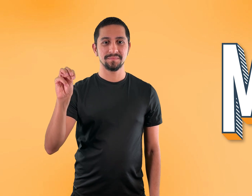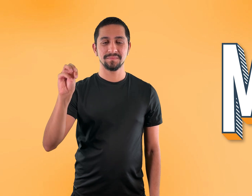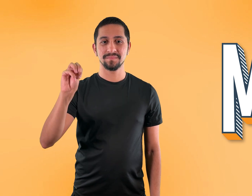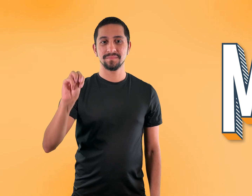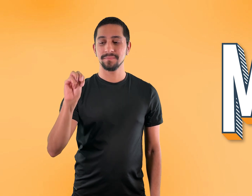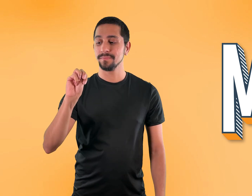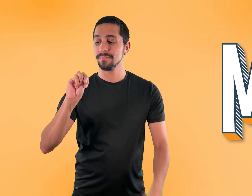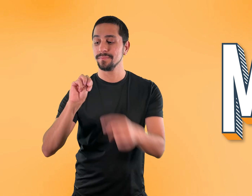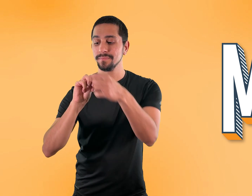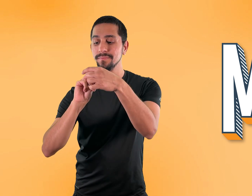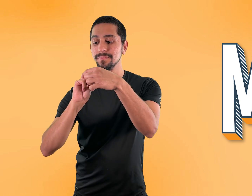pinky.